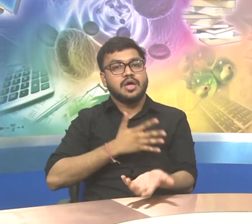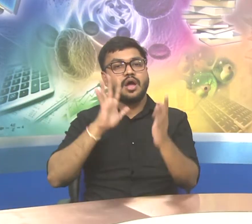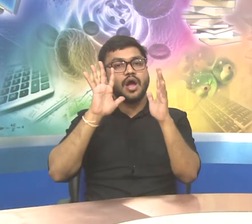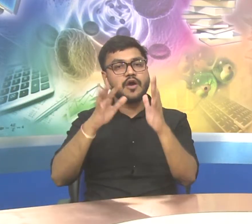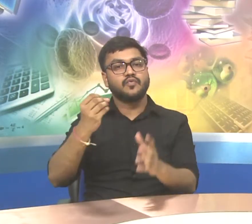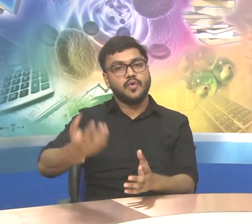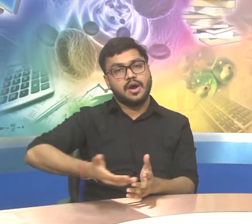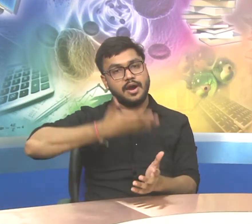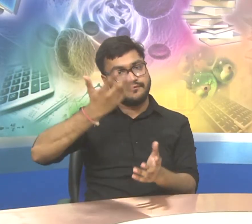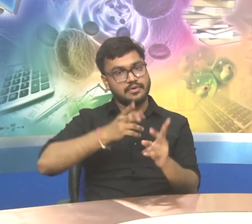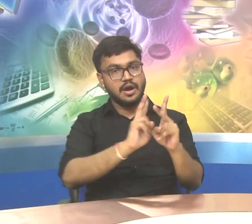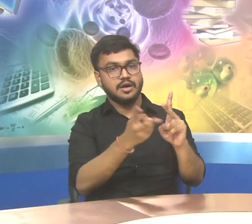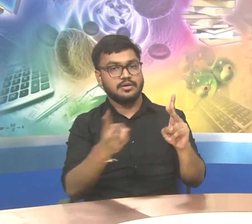is primordial soup.